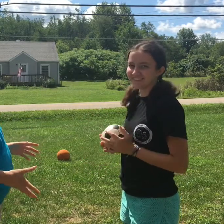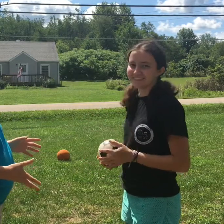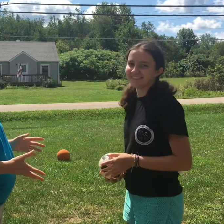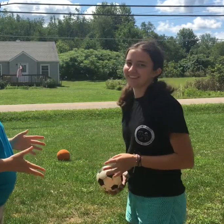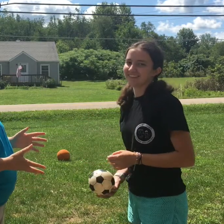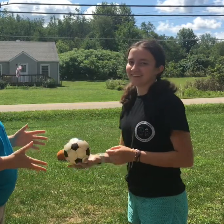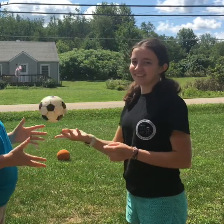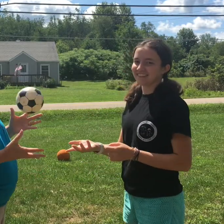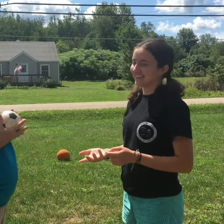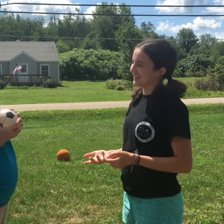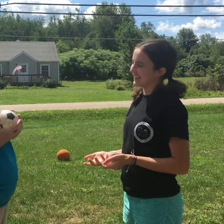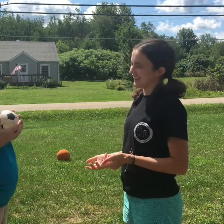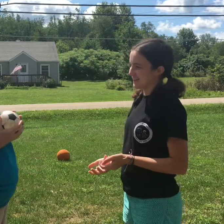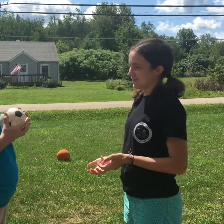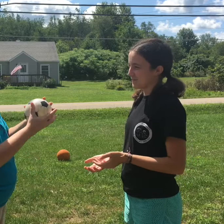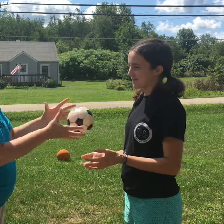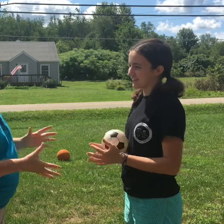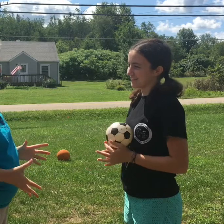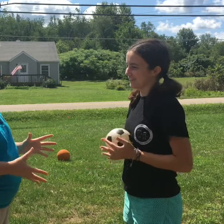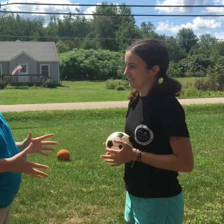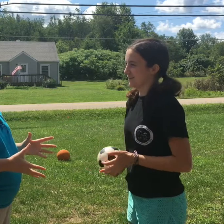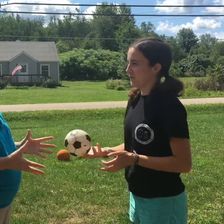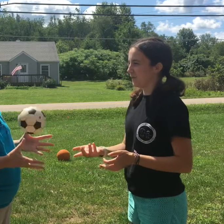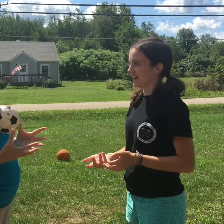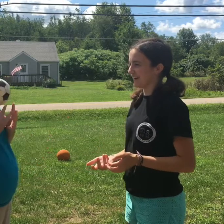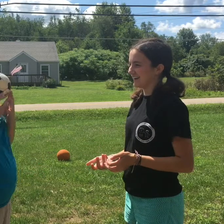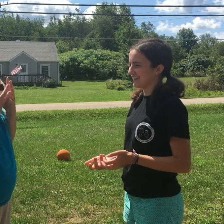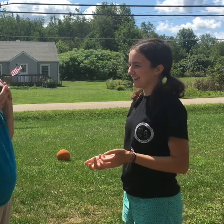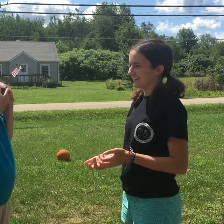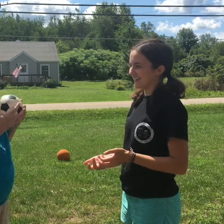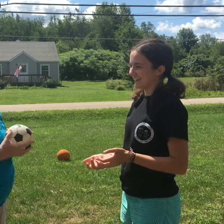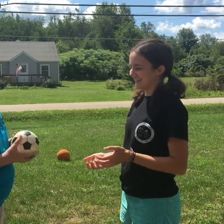Then the other one